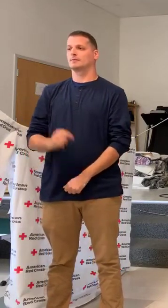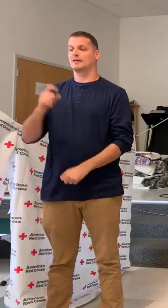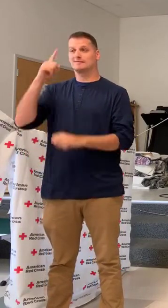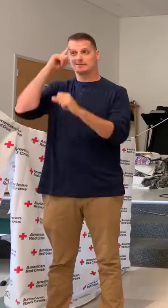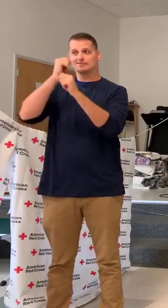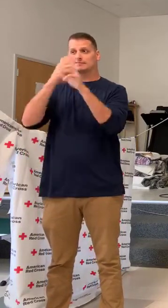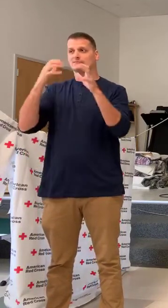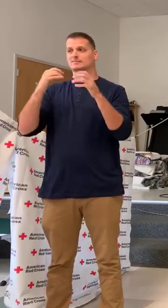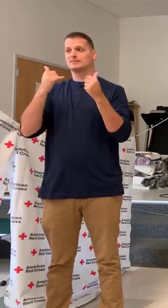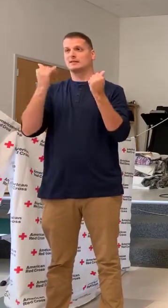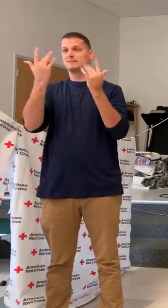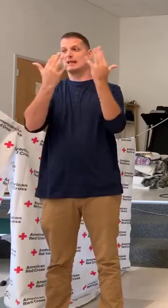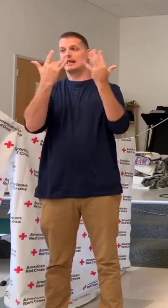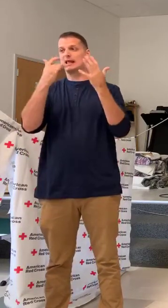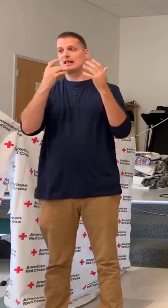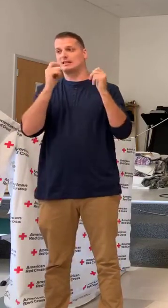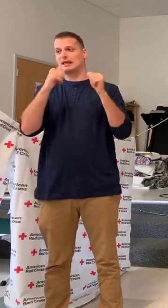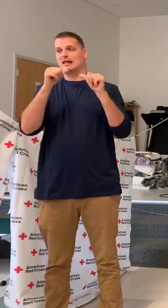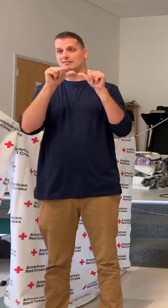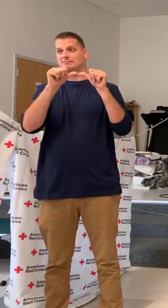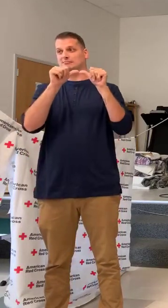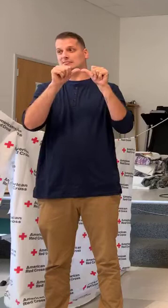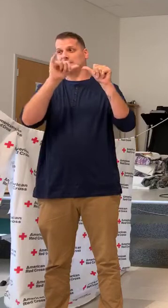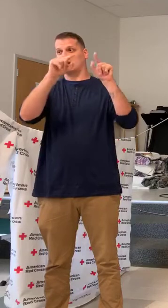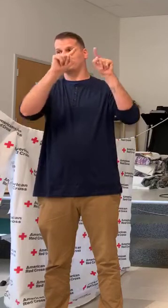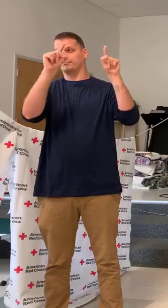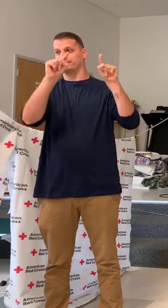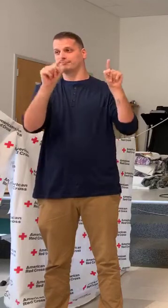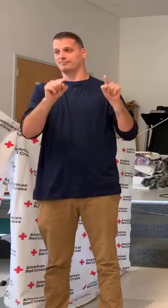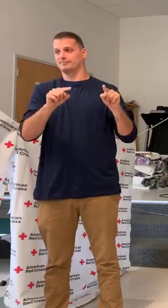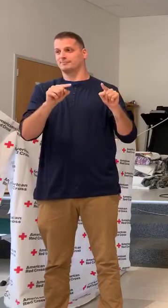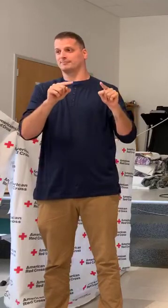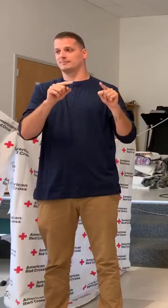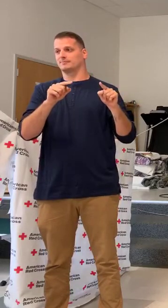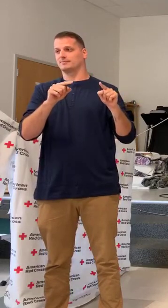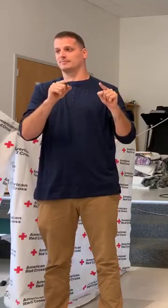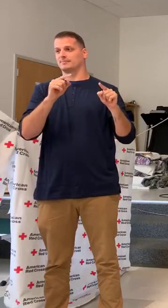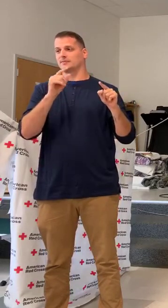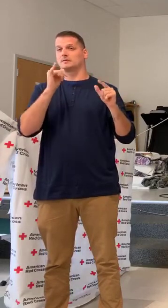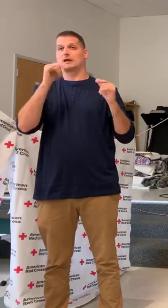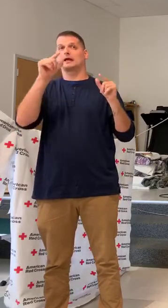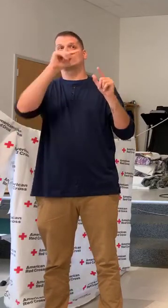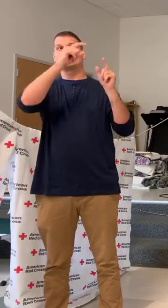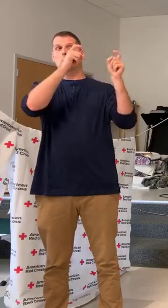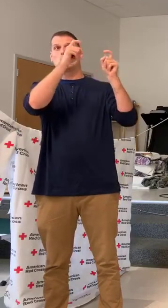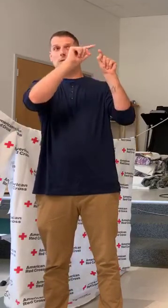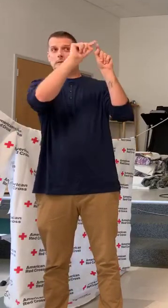and then along the outsides of it to get everybody back into their homes.